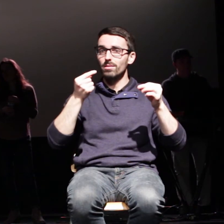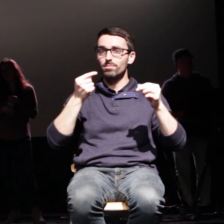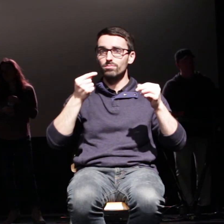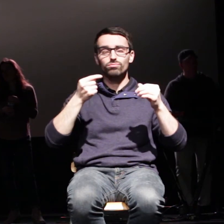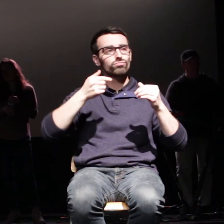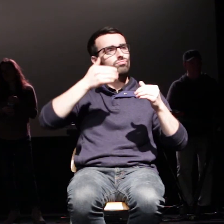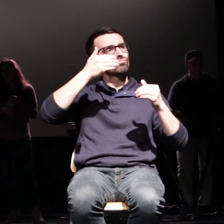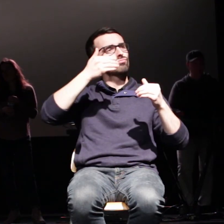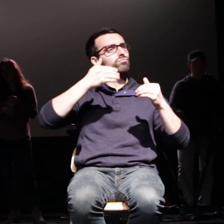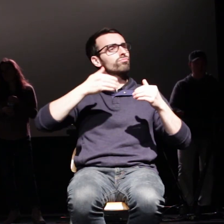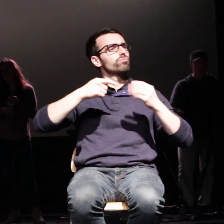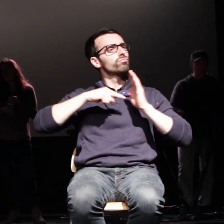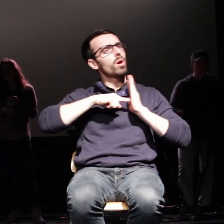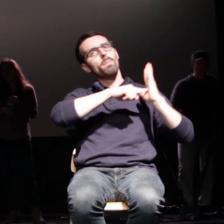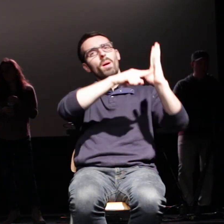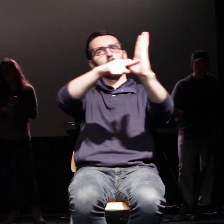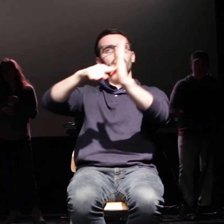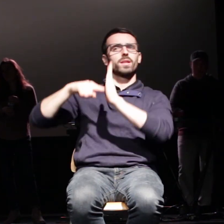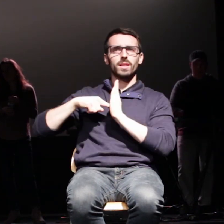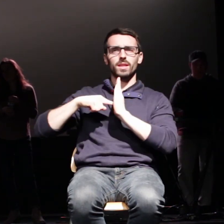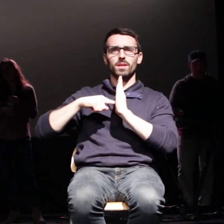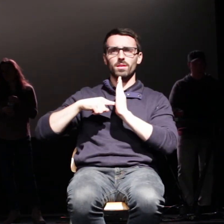after receiving my diagnosis